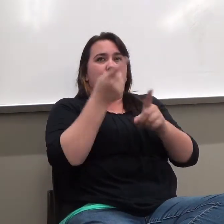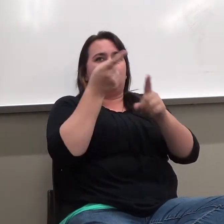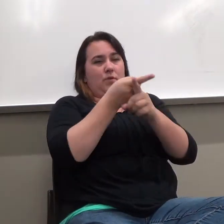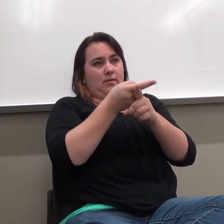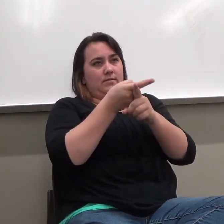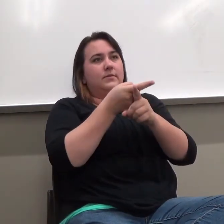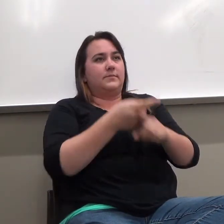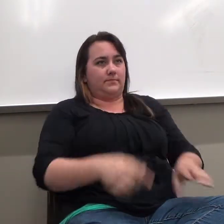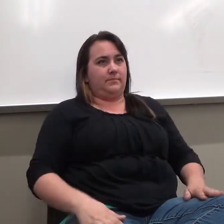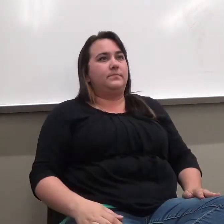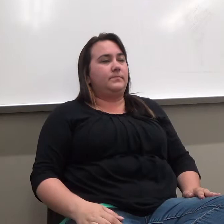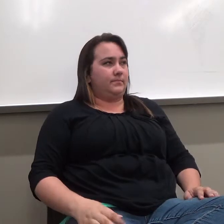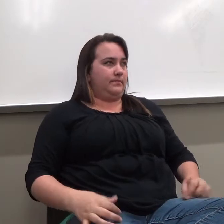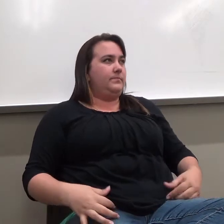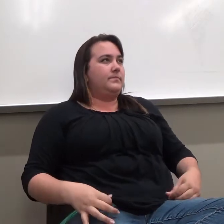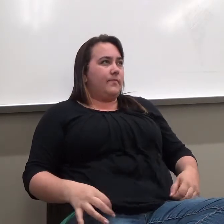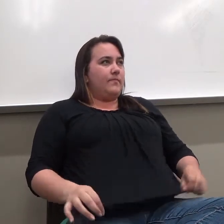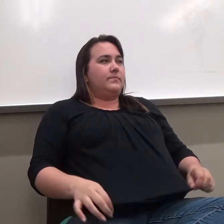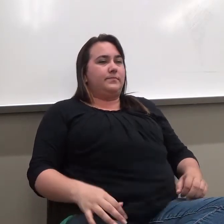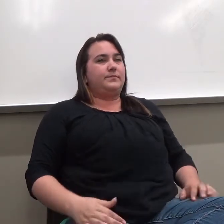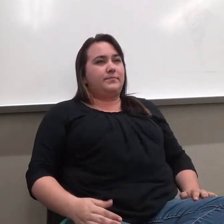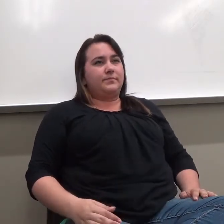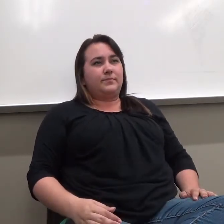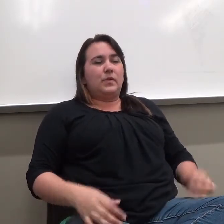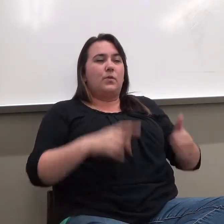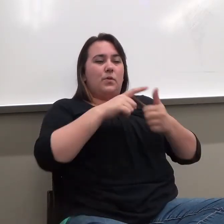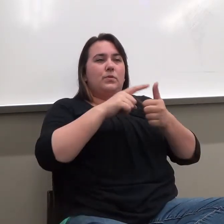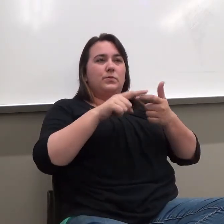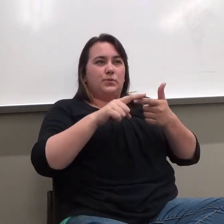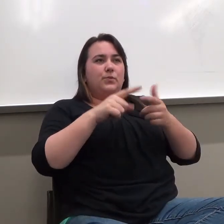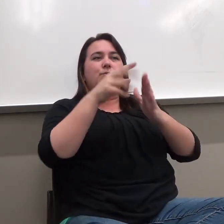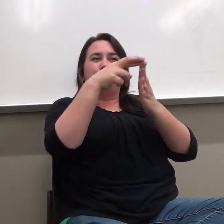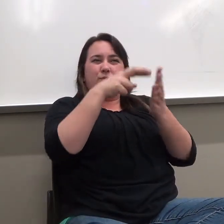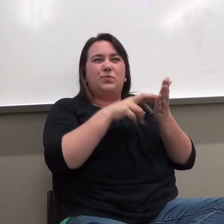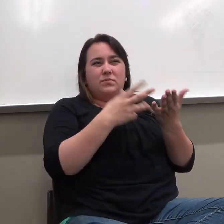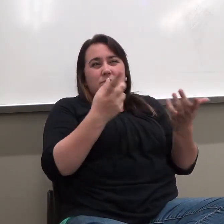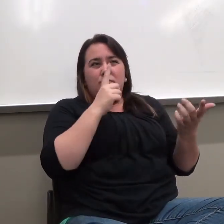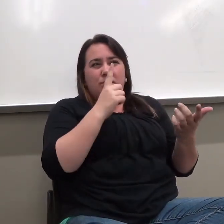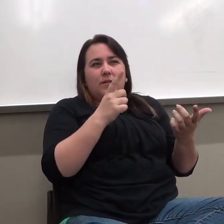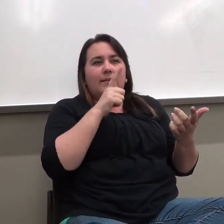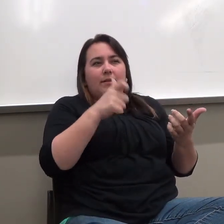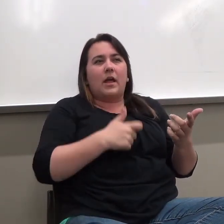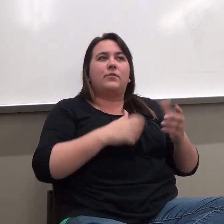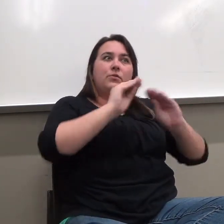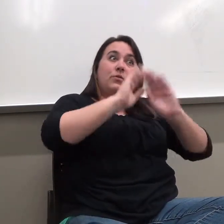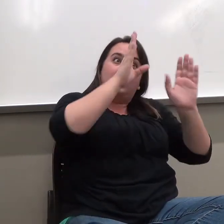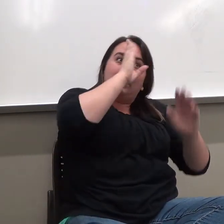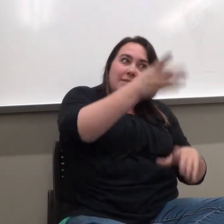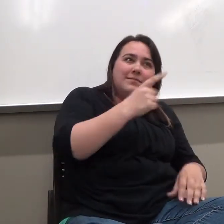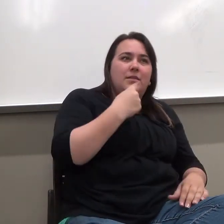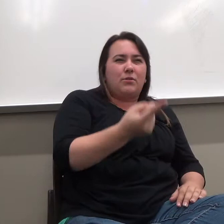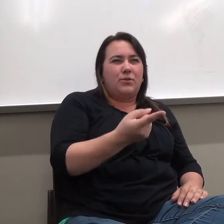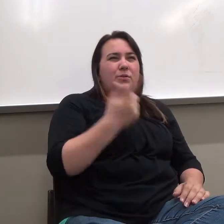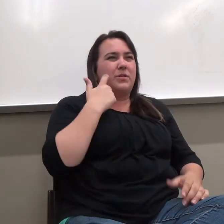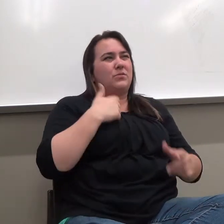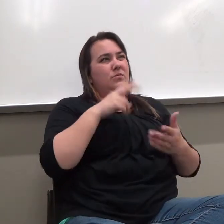Okay, so those two rules, pretty much, I didn't need to spell them out for